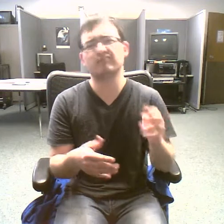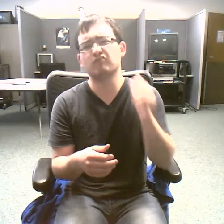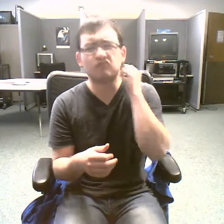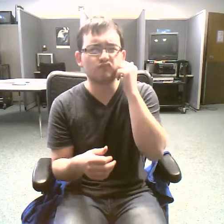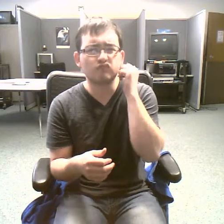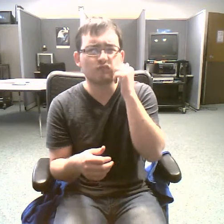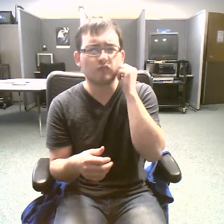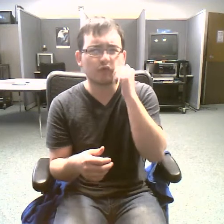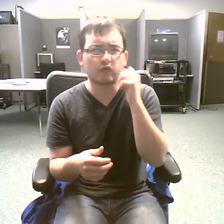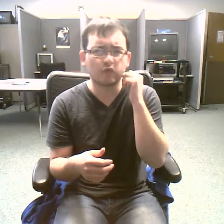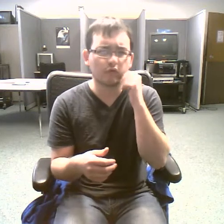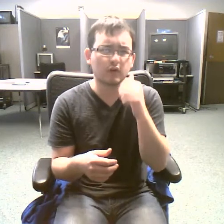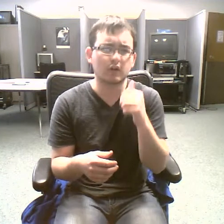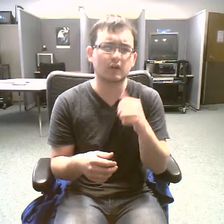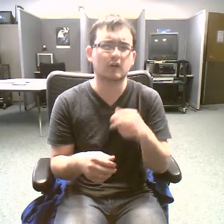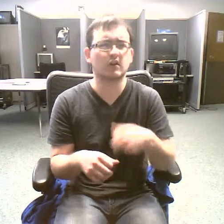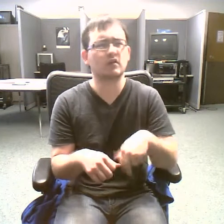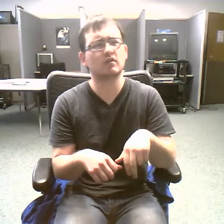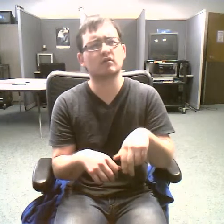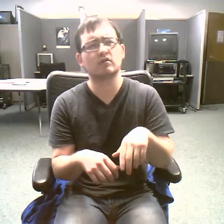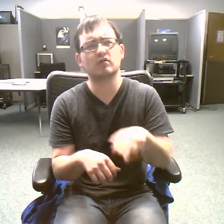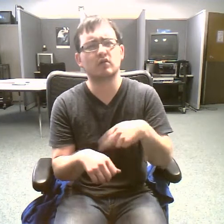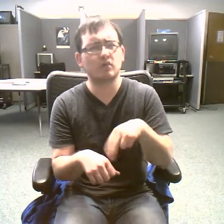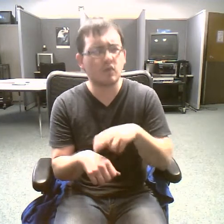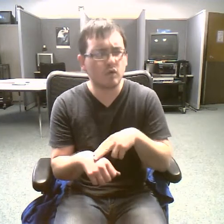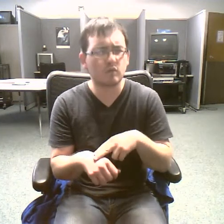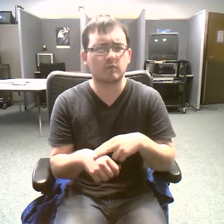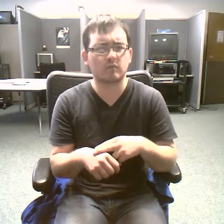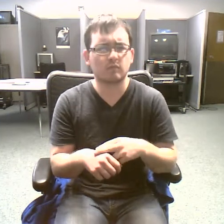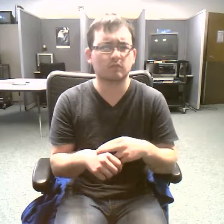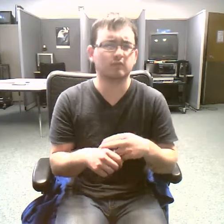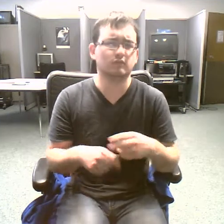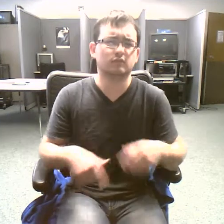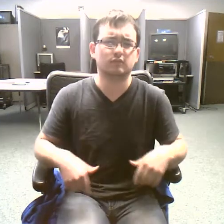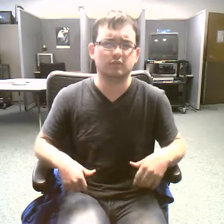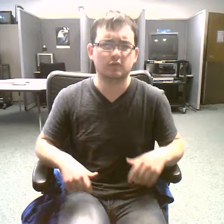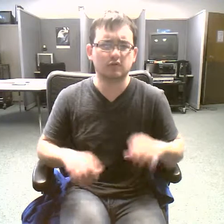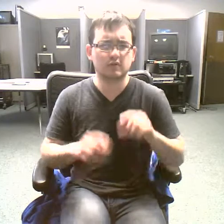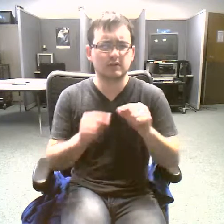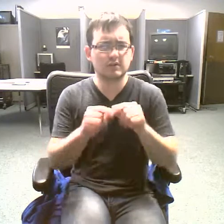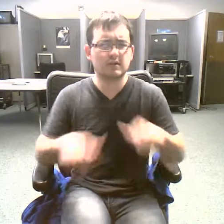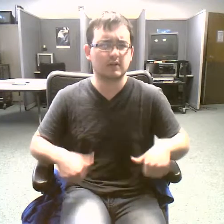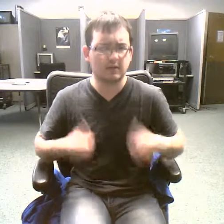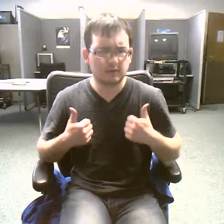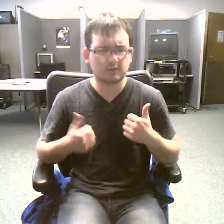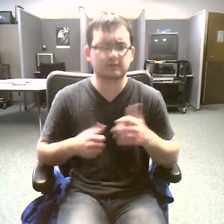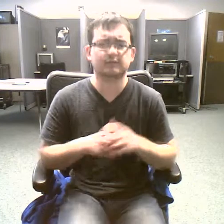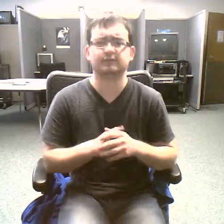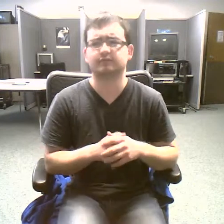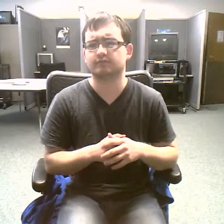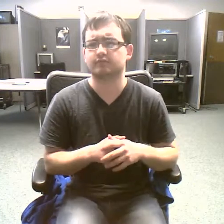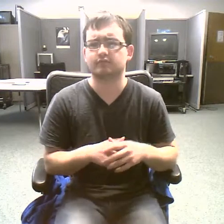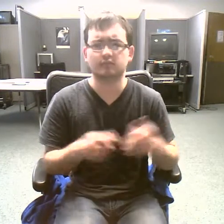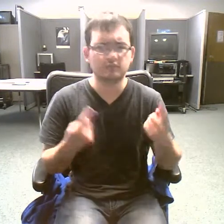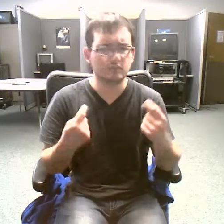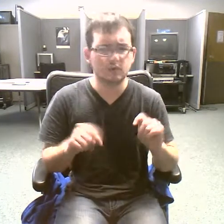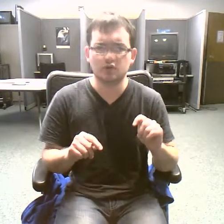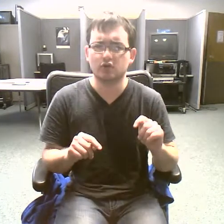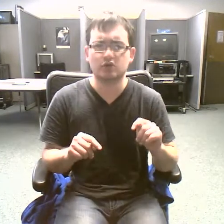It's its resting state. It's just going about its business of just surviving and making sure it has all the nutrients and energy it